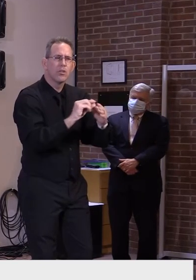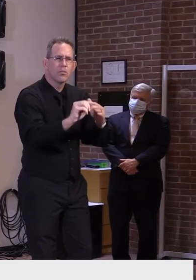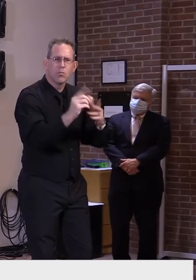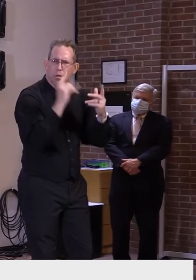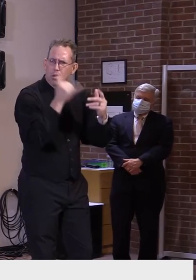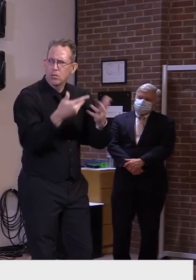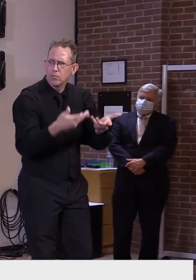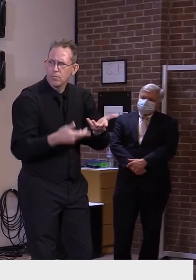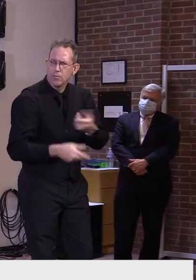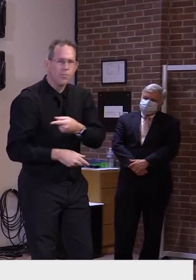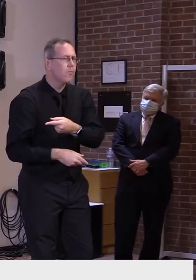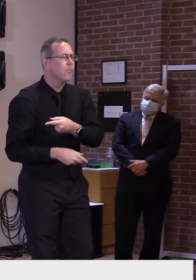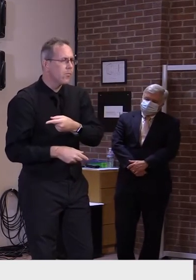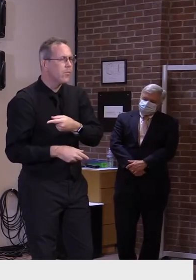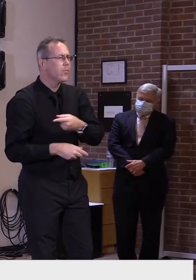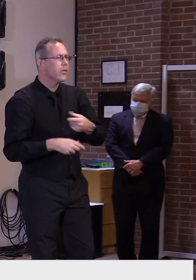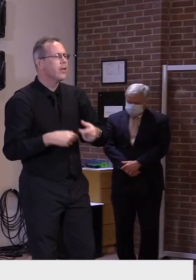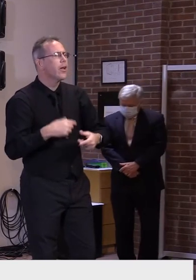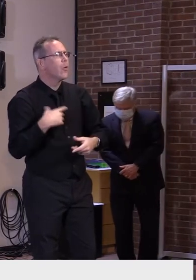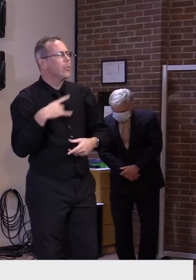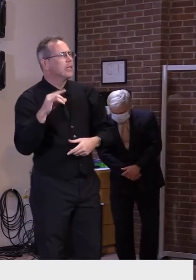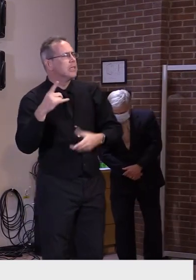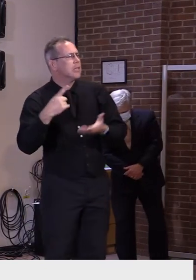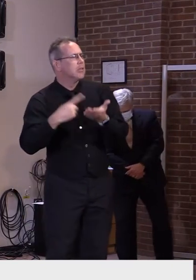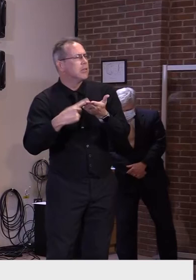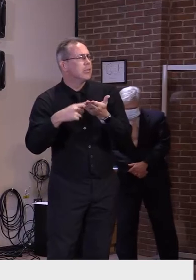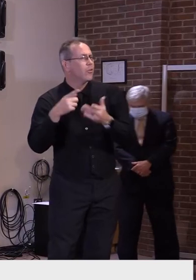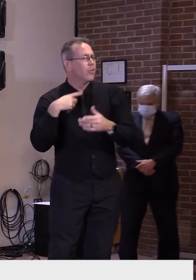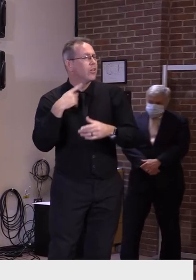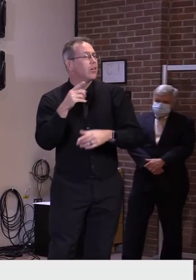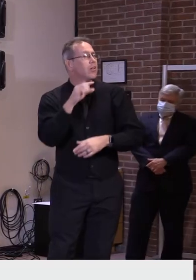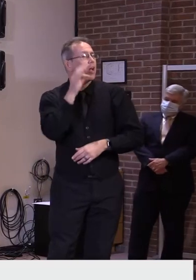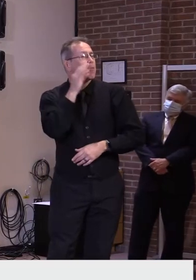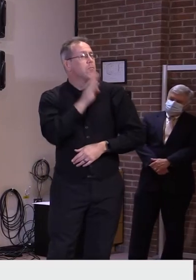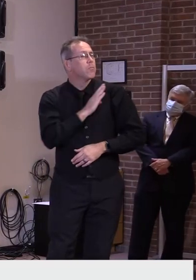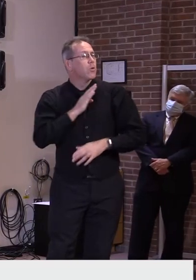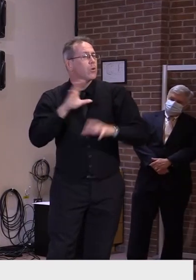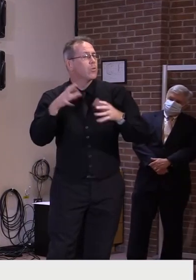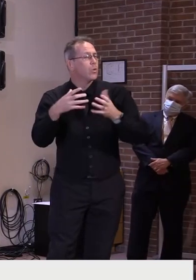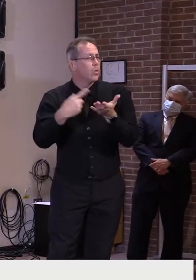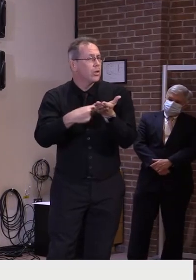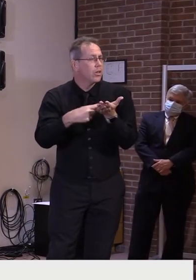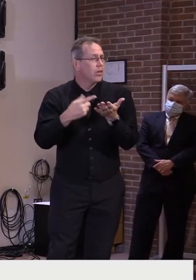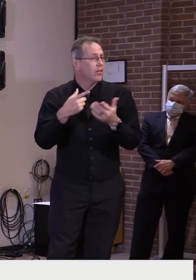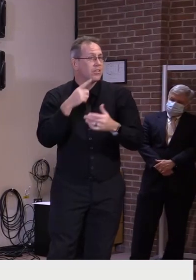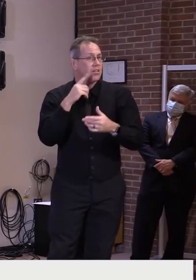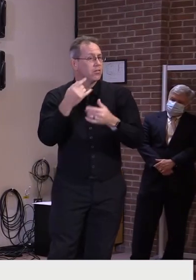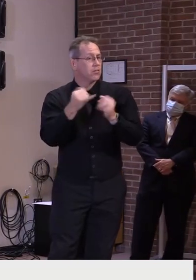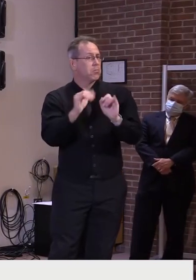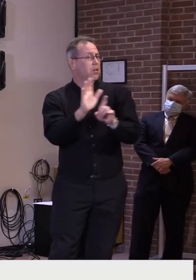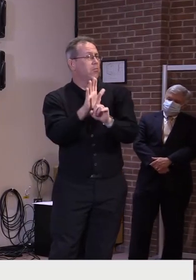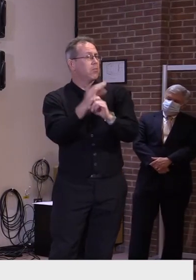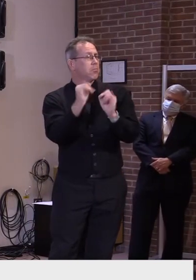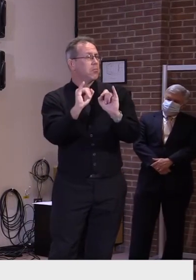put forward what they feel they need, and then the legislature will debate it, and we will as